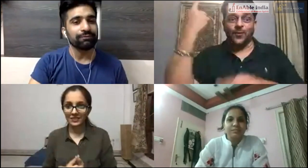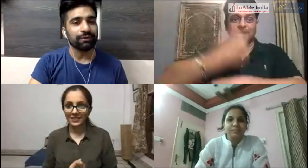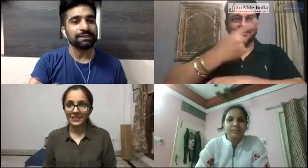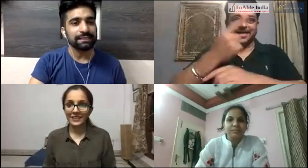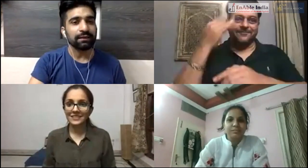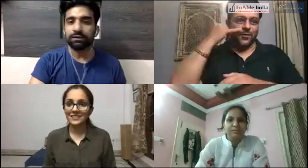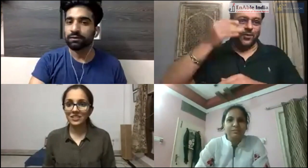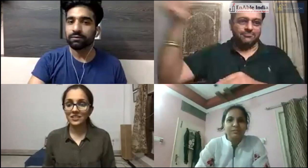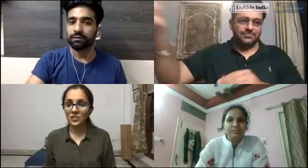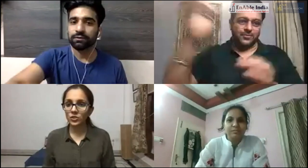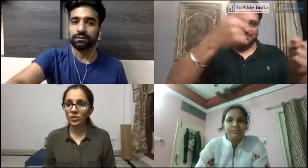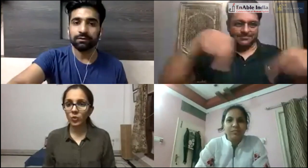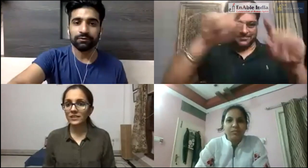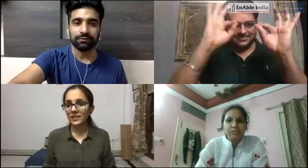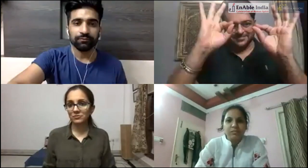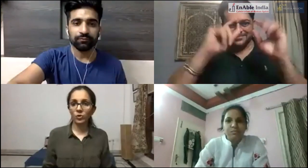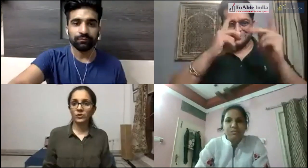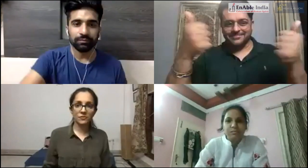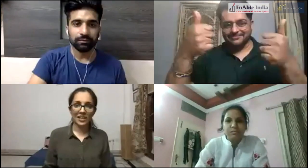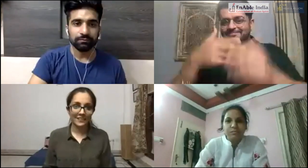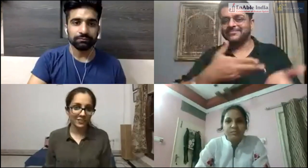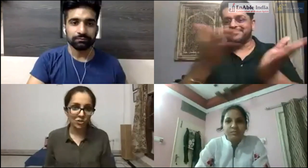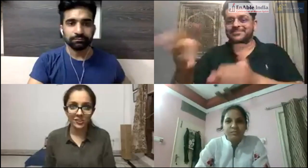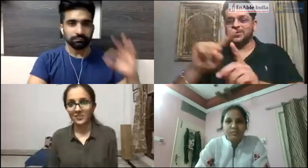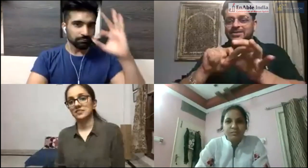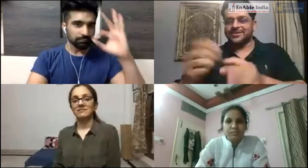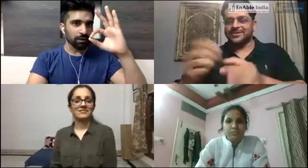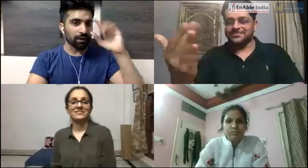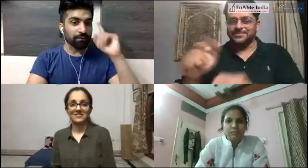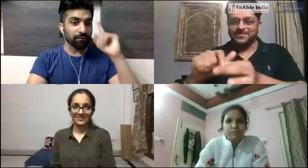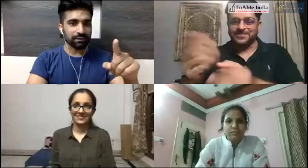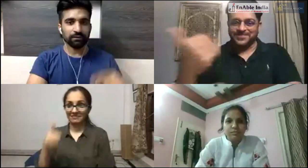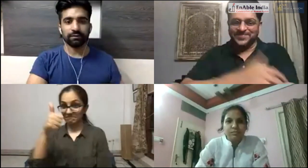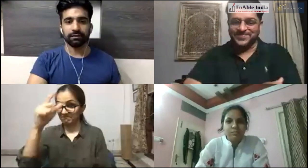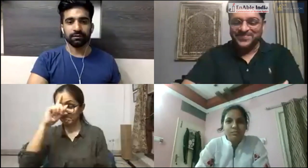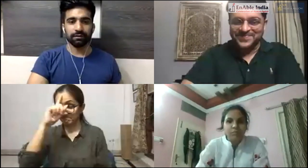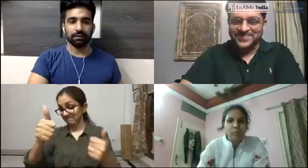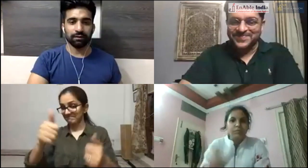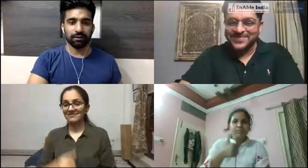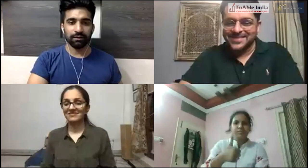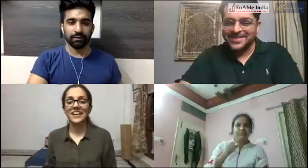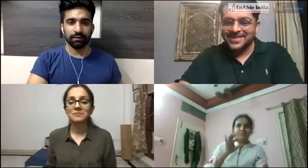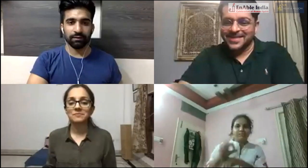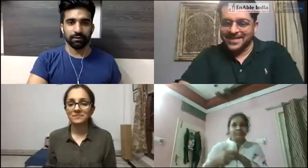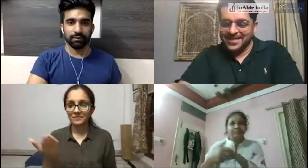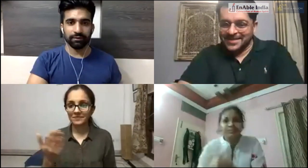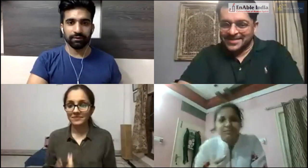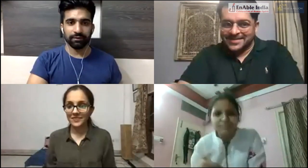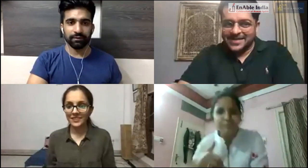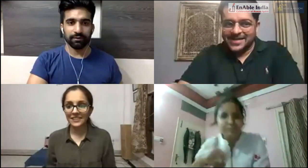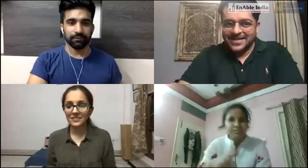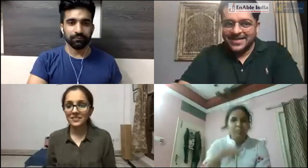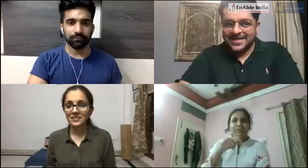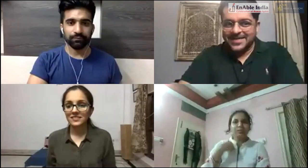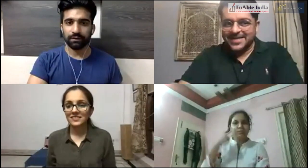having fun still. We can do, 1 day phone off challenge. 100%. Yeah,